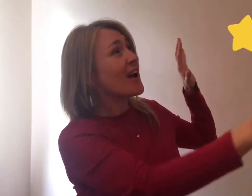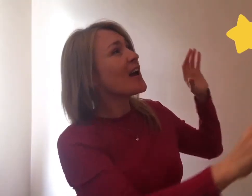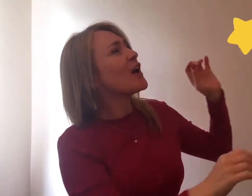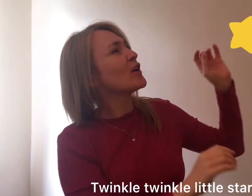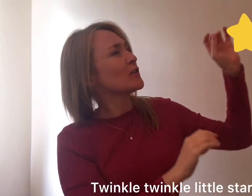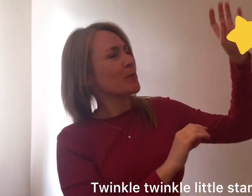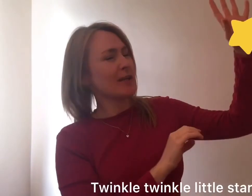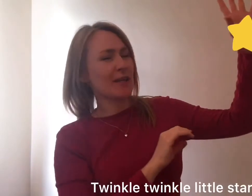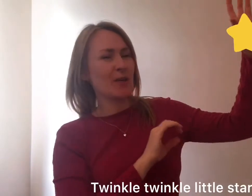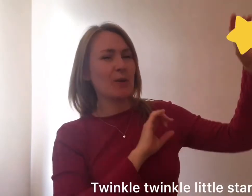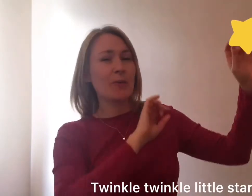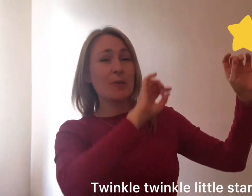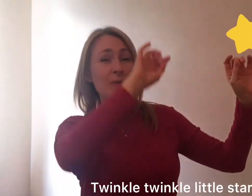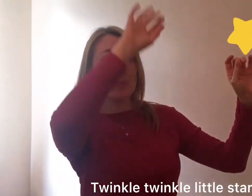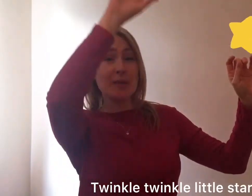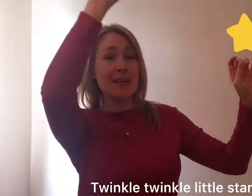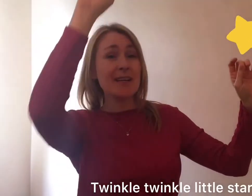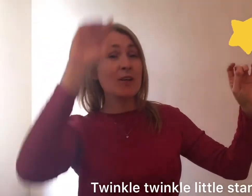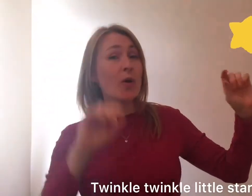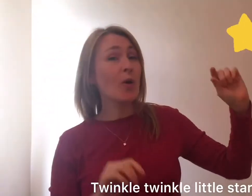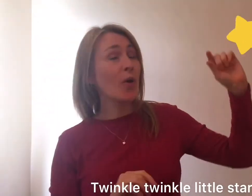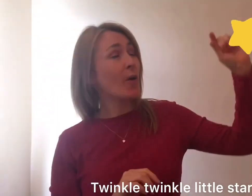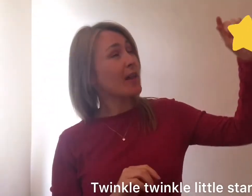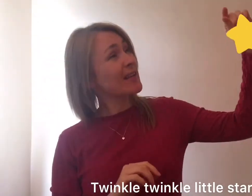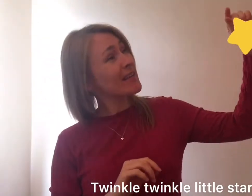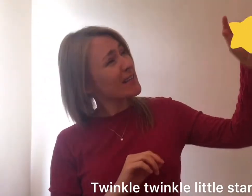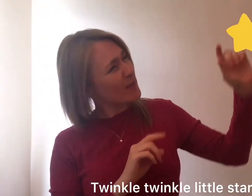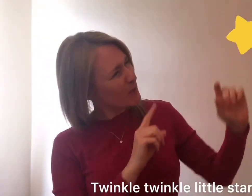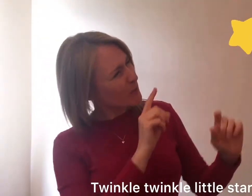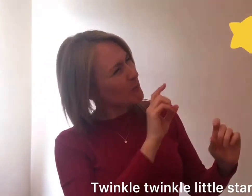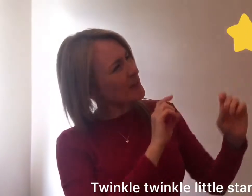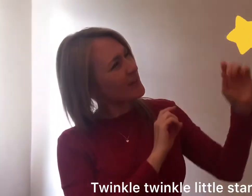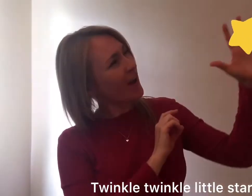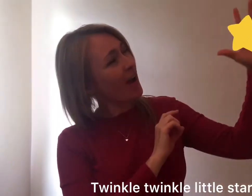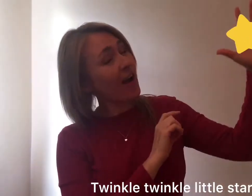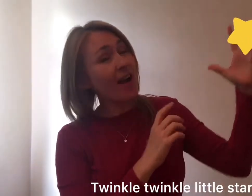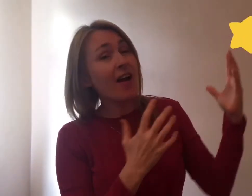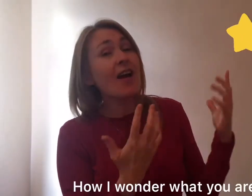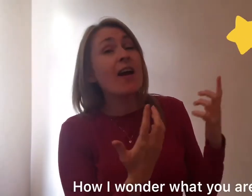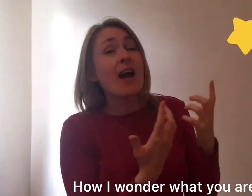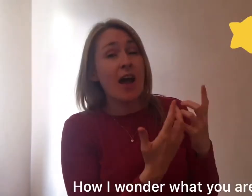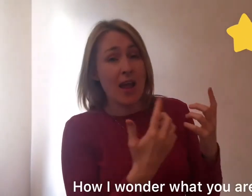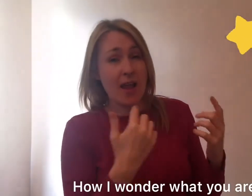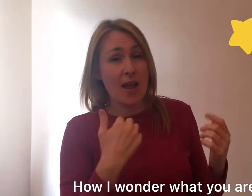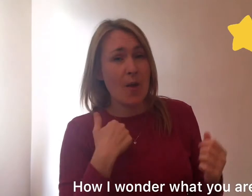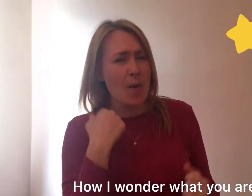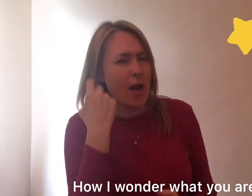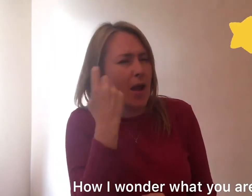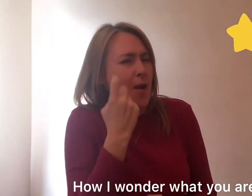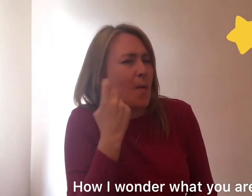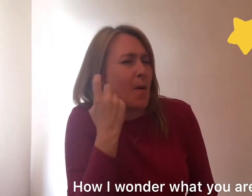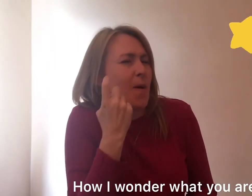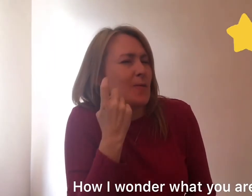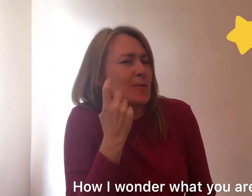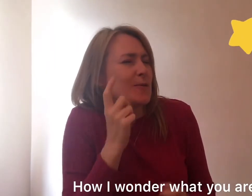Twinkle, twinkle, twinkle, little star, how I wonder